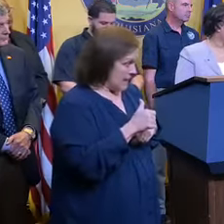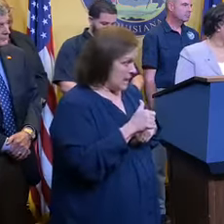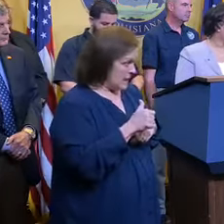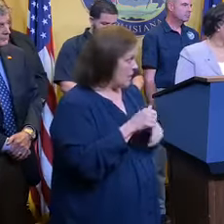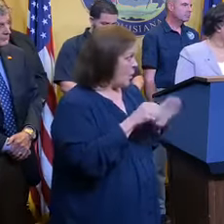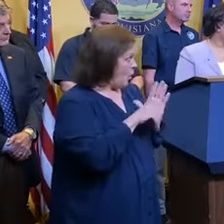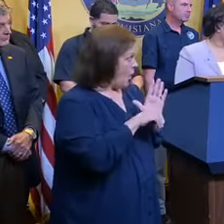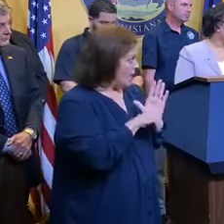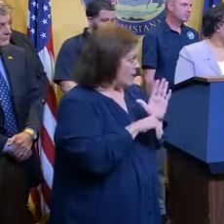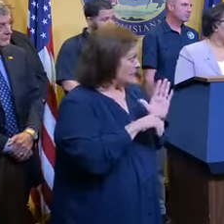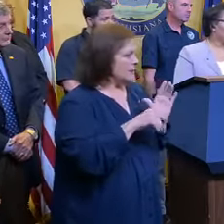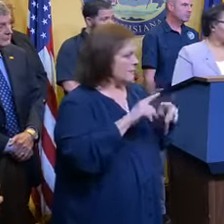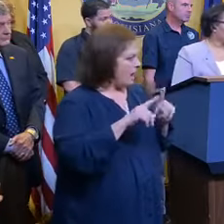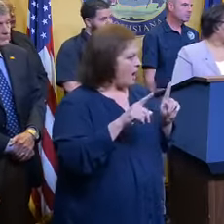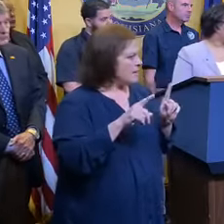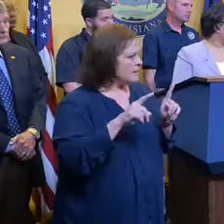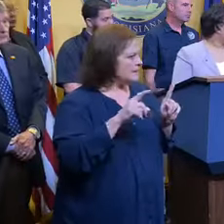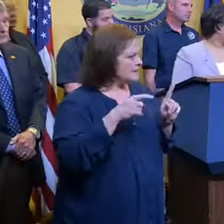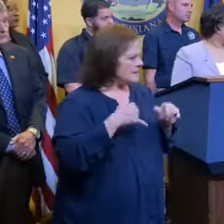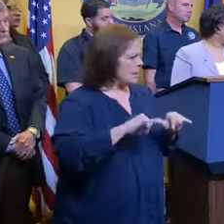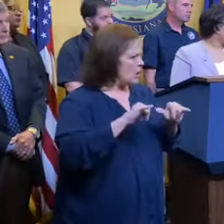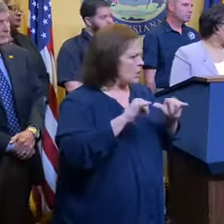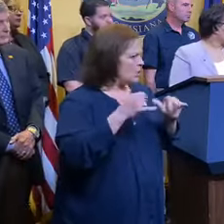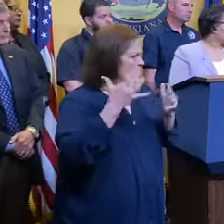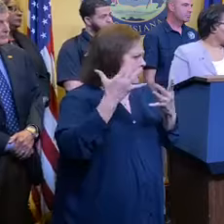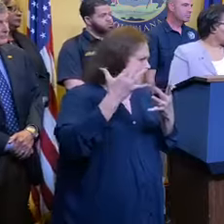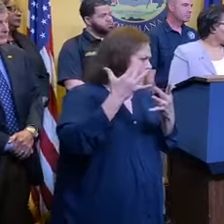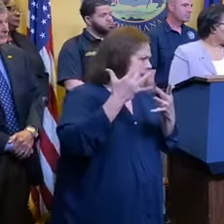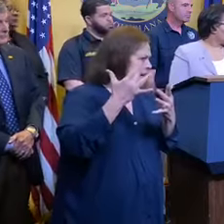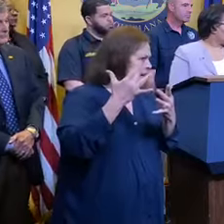we're awaiting final word. Right.